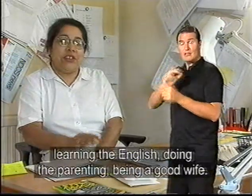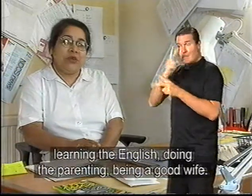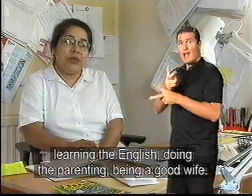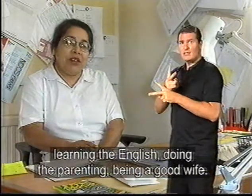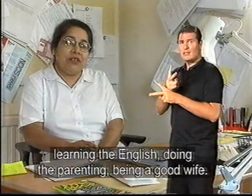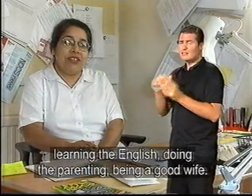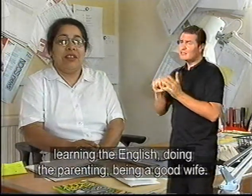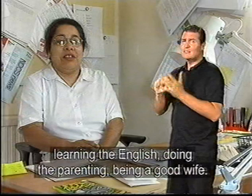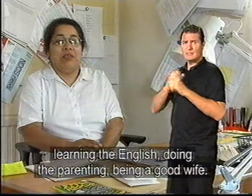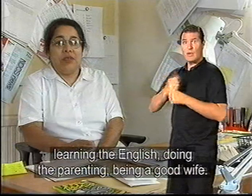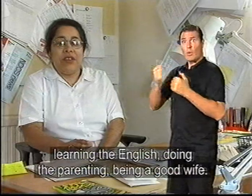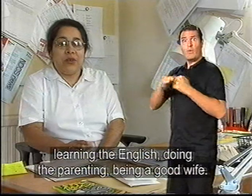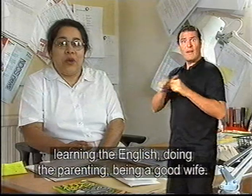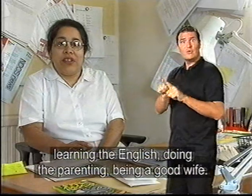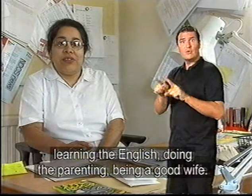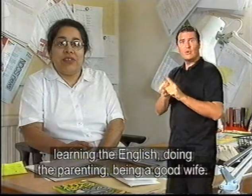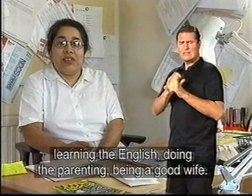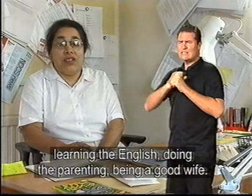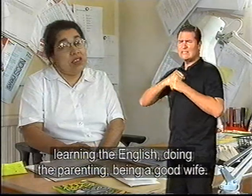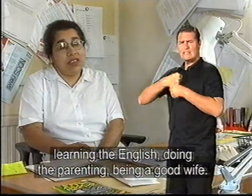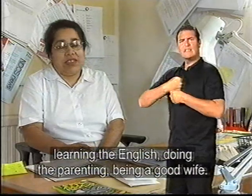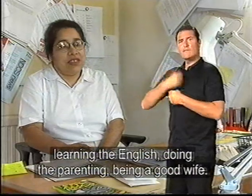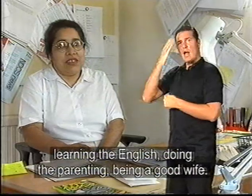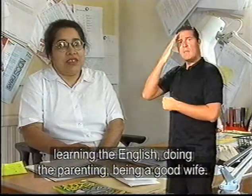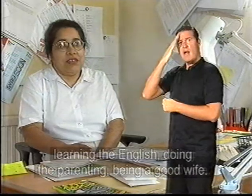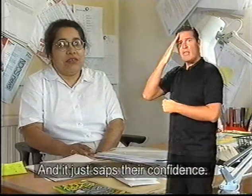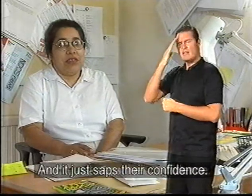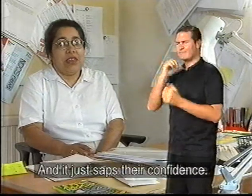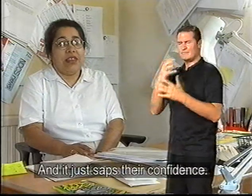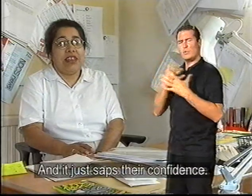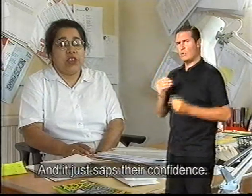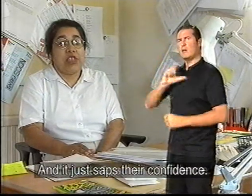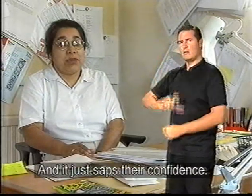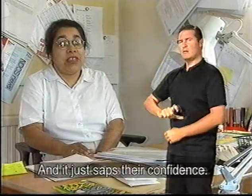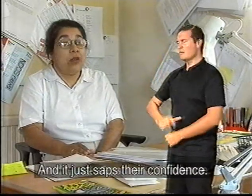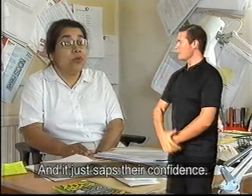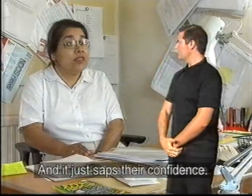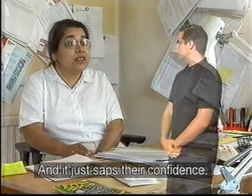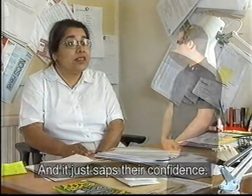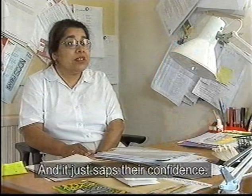doing the parenting, being a good wife. And it just saps their confidence.